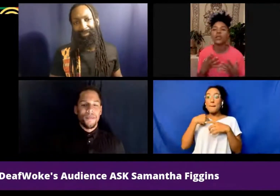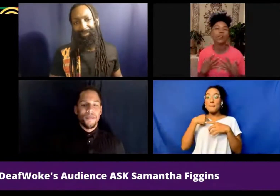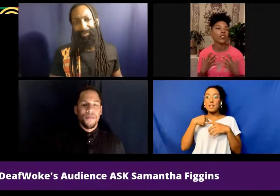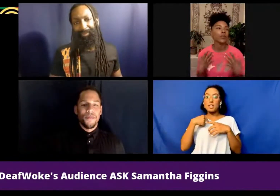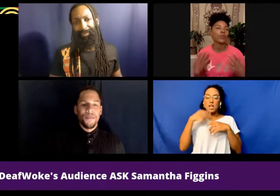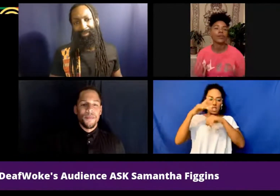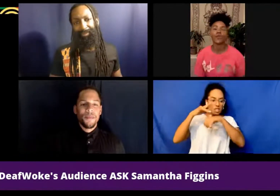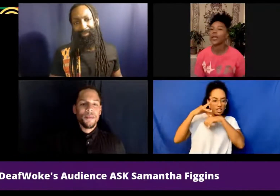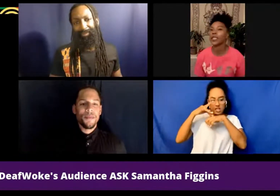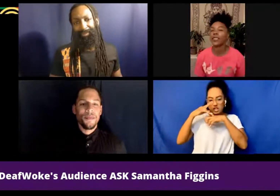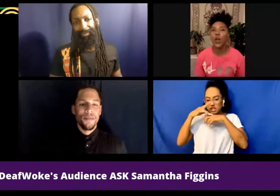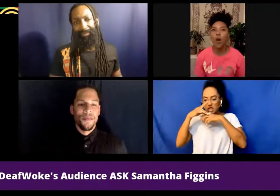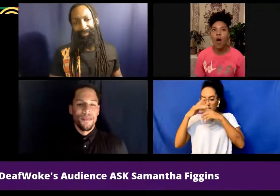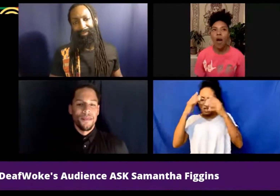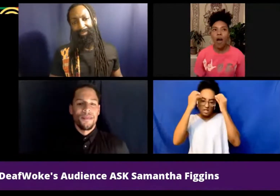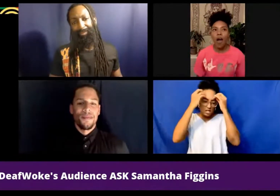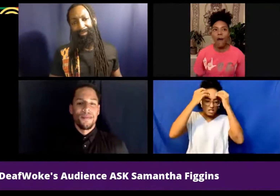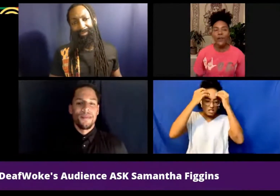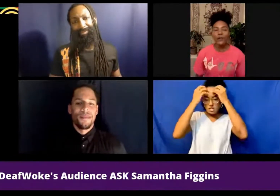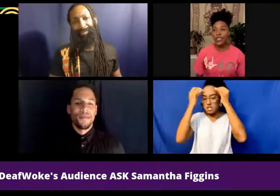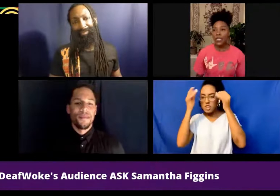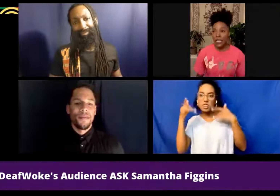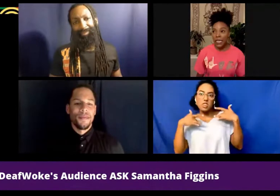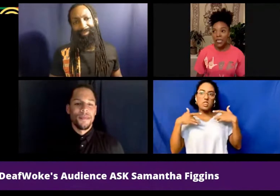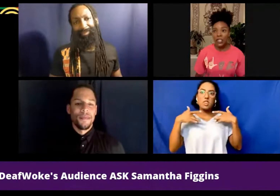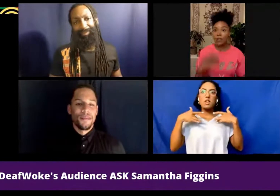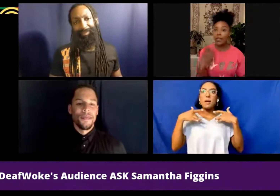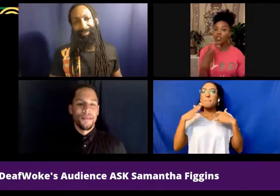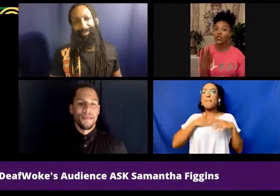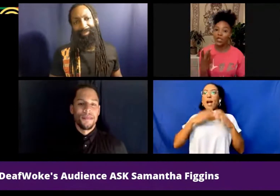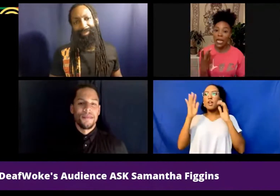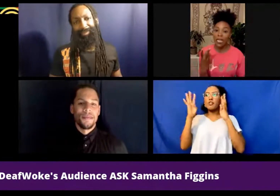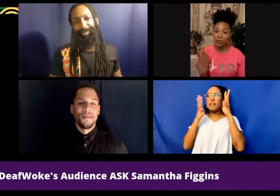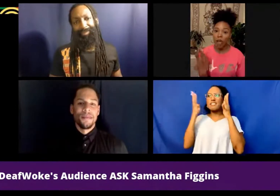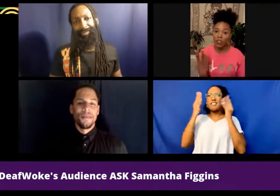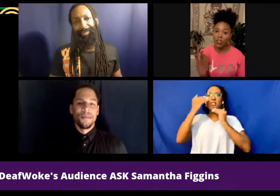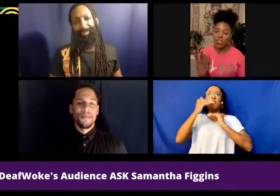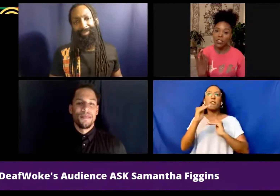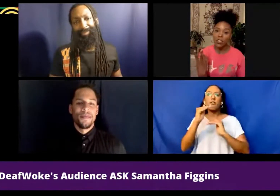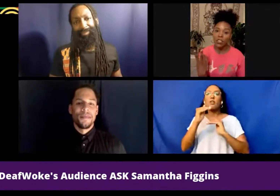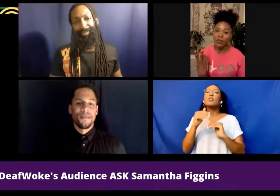not going to just be free. And so for Seed, it took me like 2